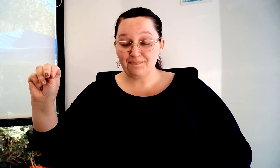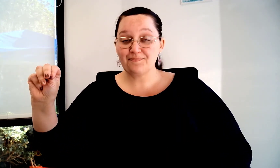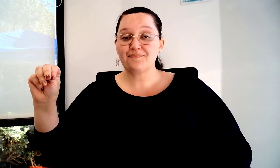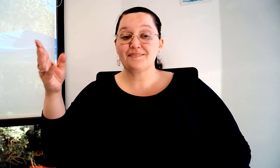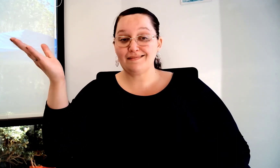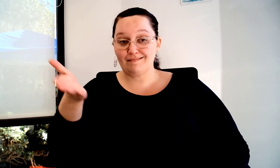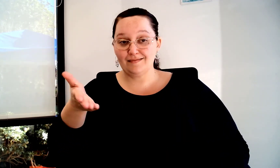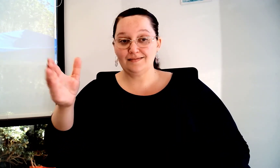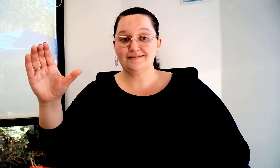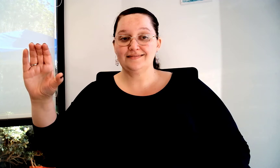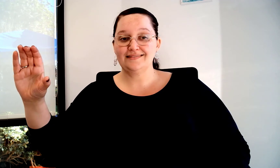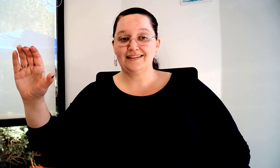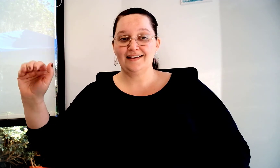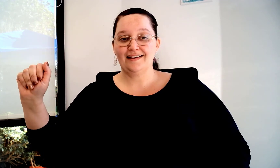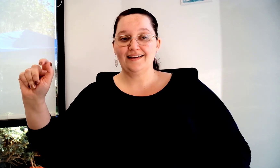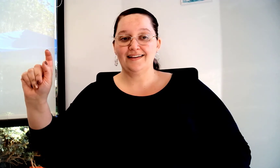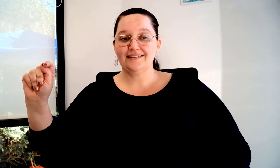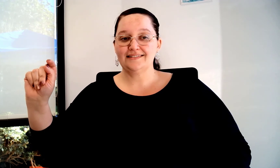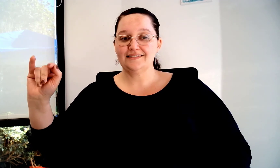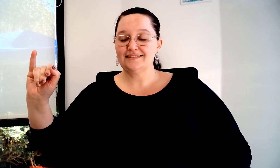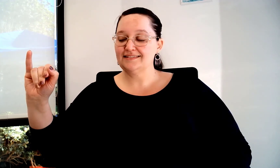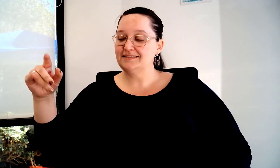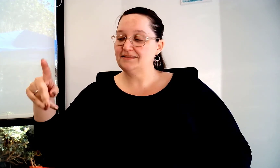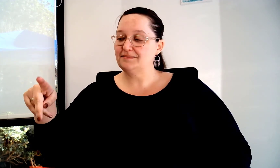worm. This is also the sign for caterpillar.